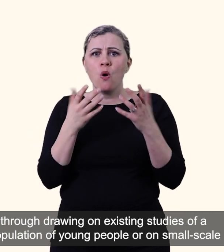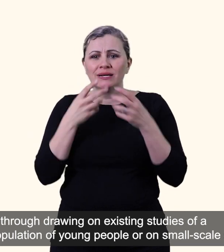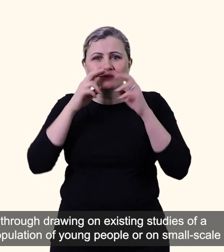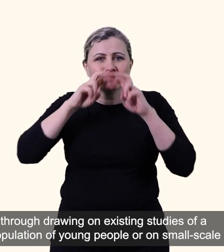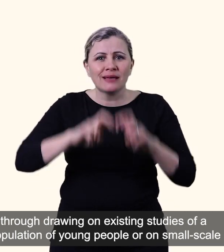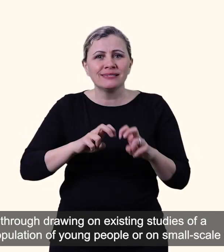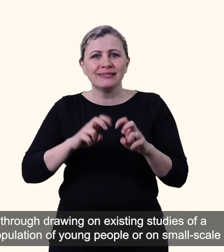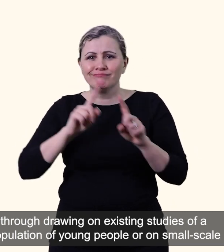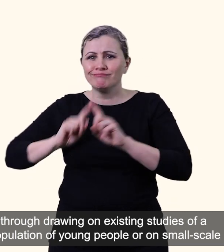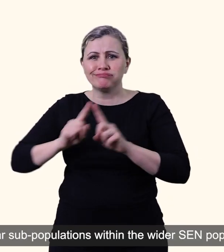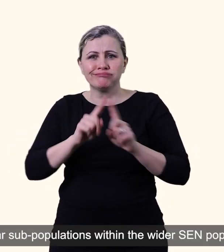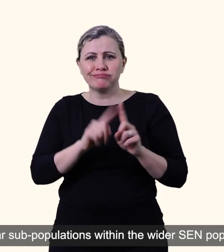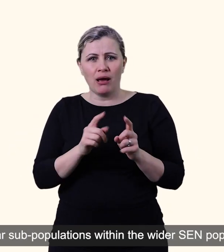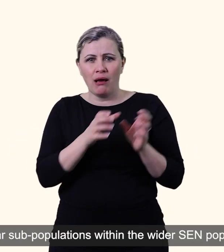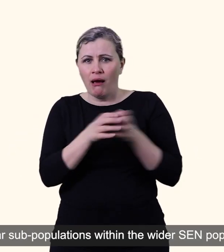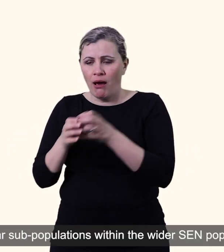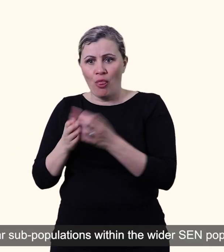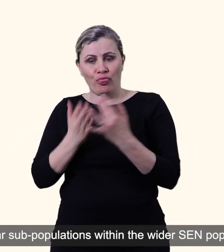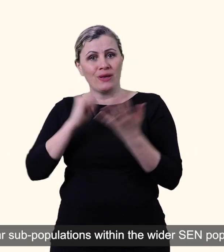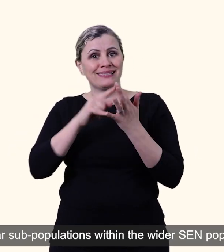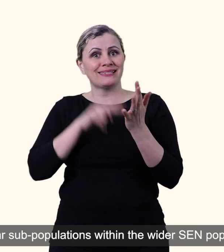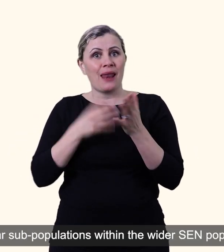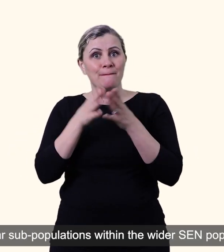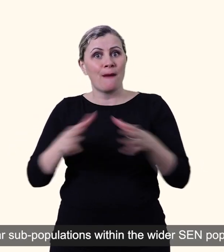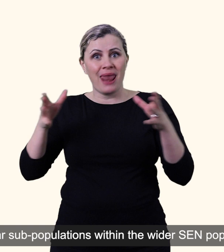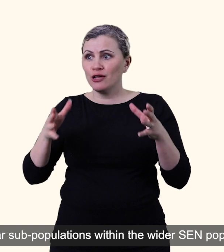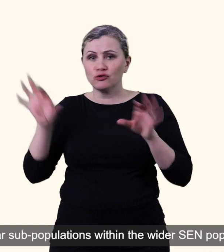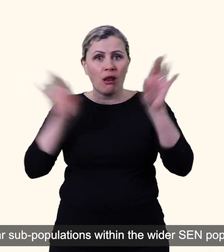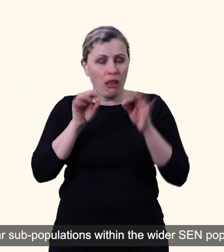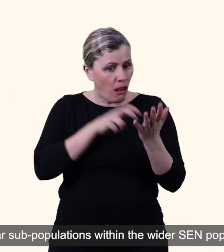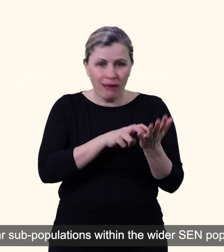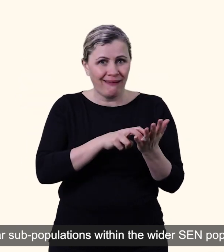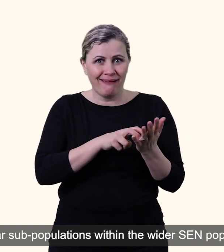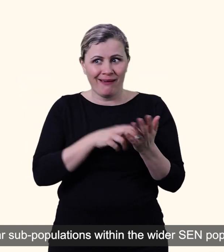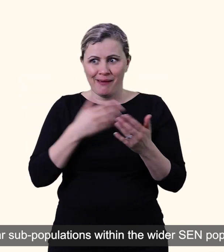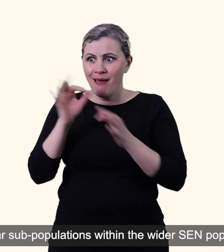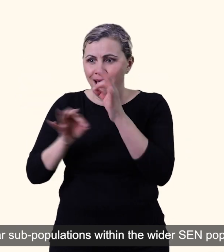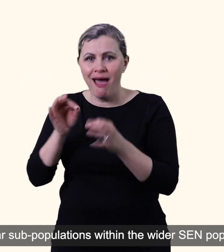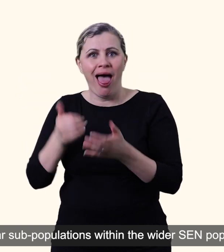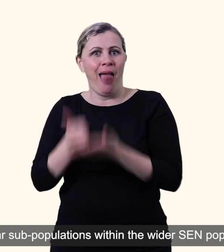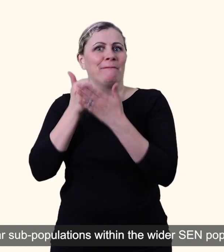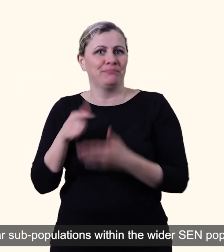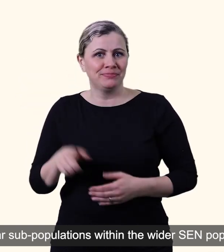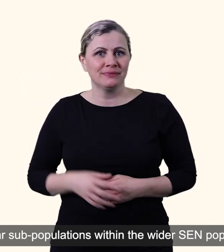on small-scale studies of particular subpopulations within the wider SEN population.